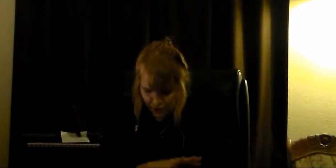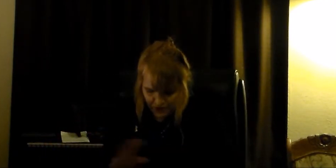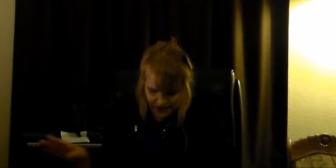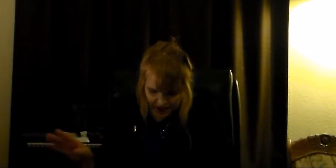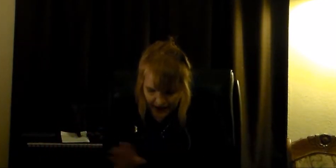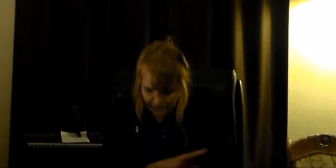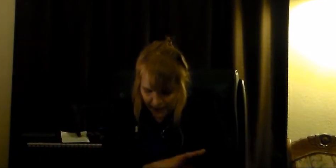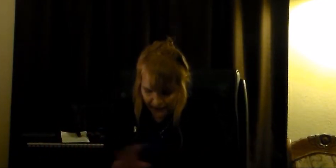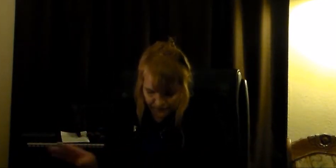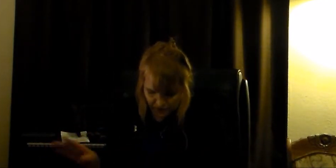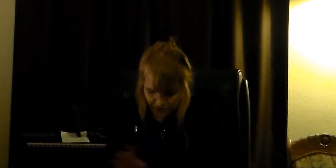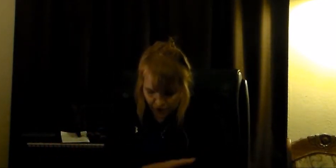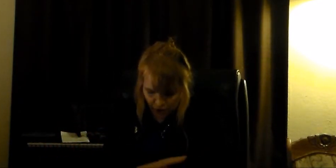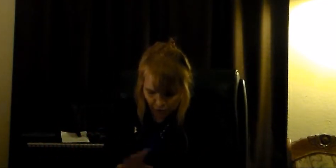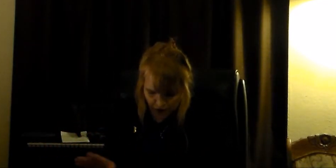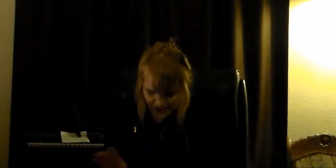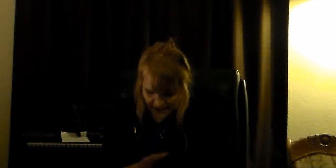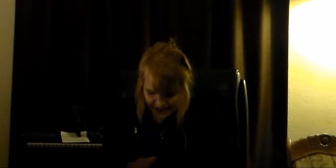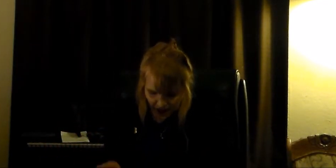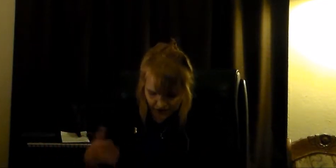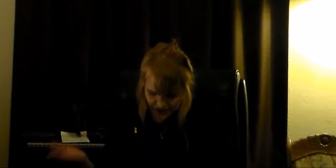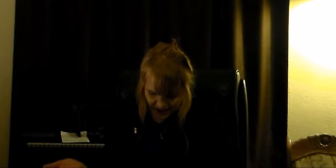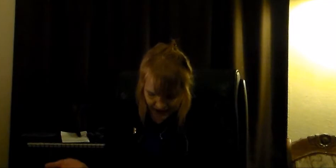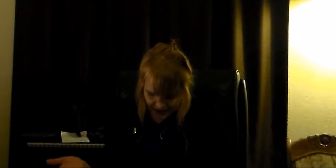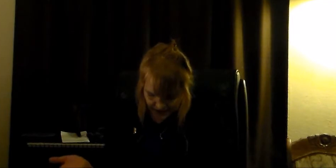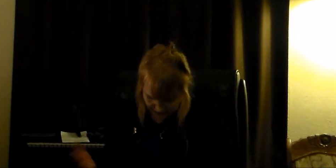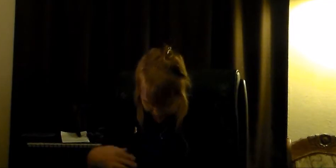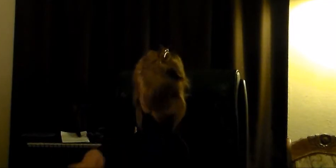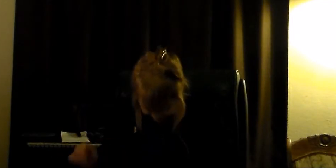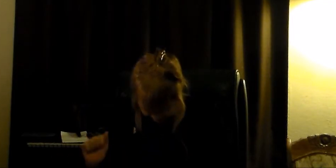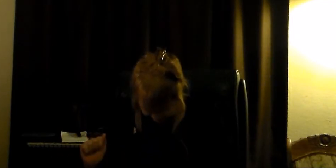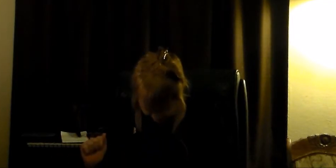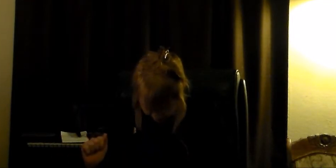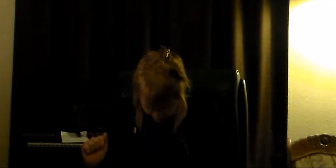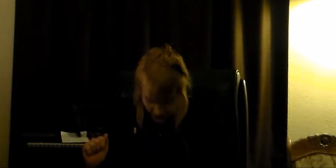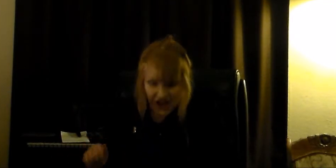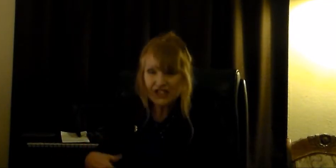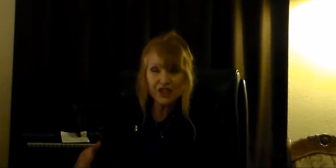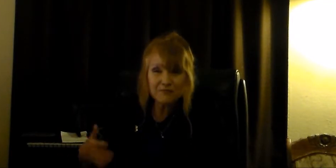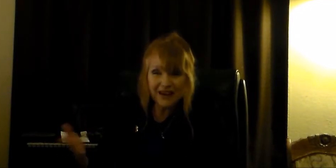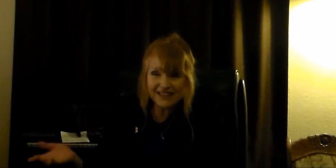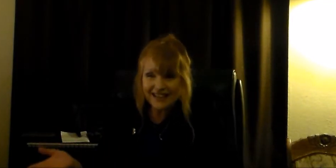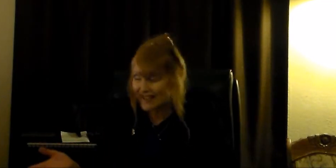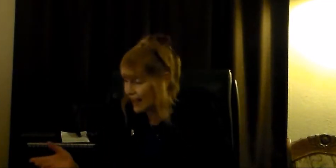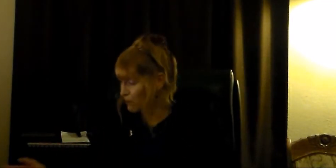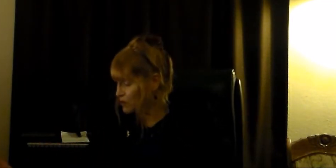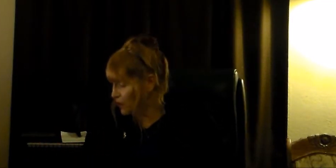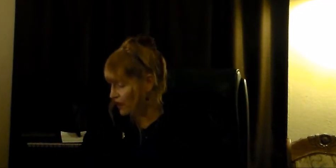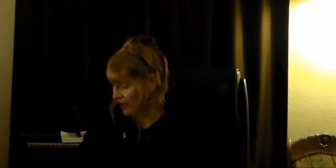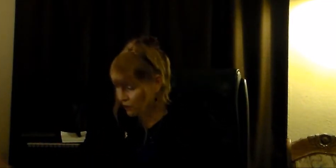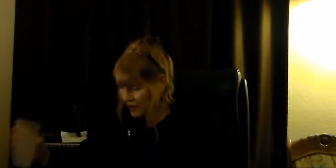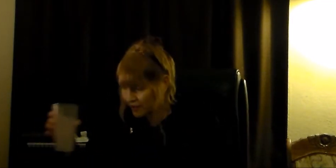to enslave by and from their own wants and desires, sins. Excuse me, I just ate a sandwich a while ago.